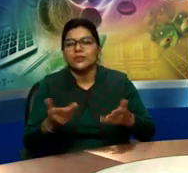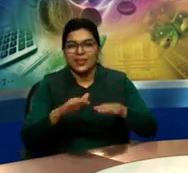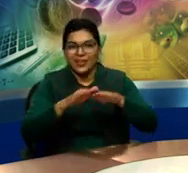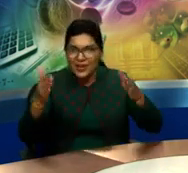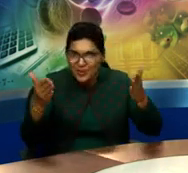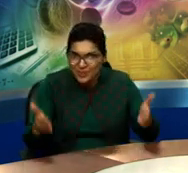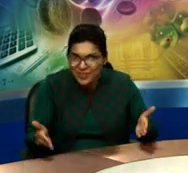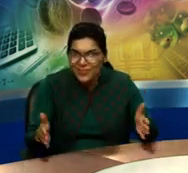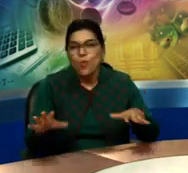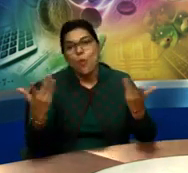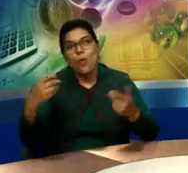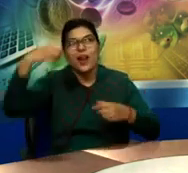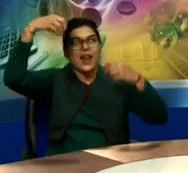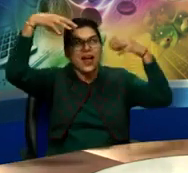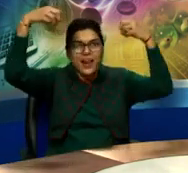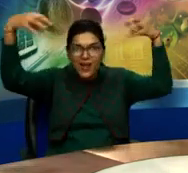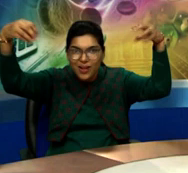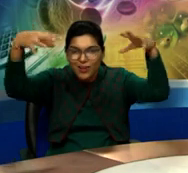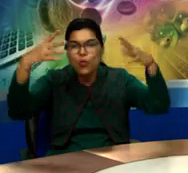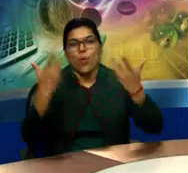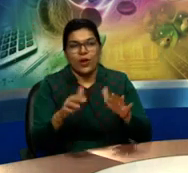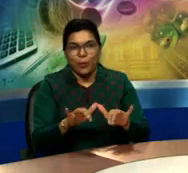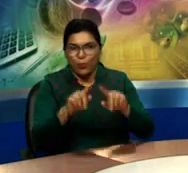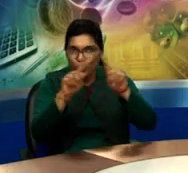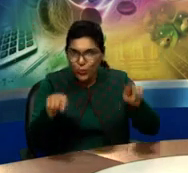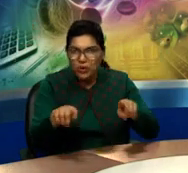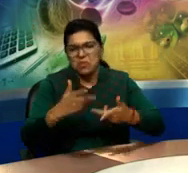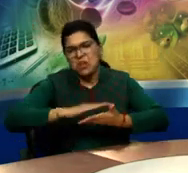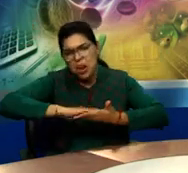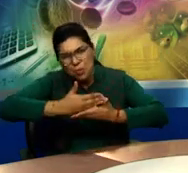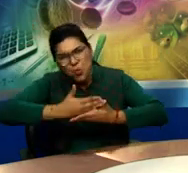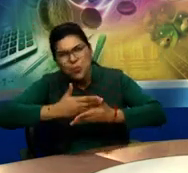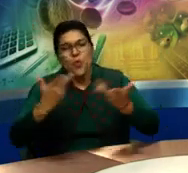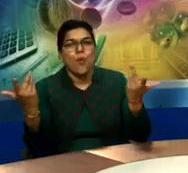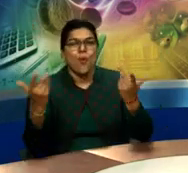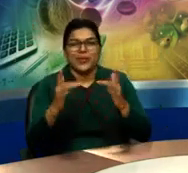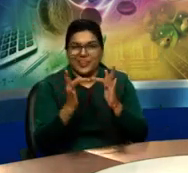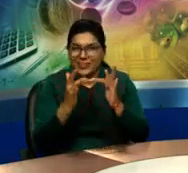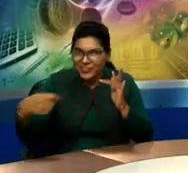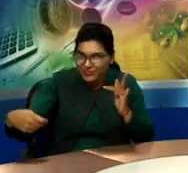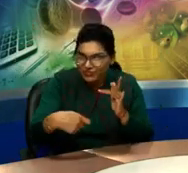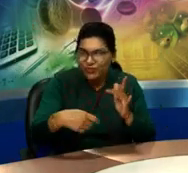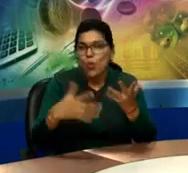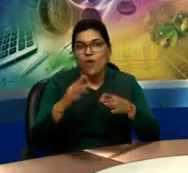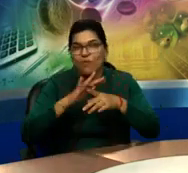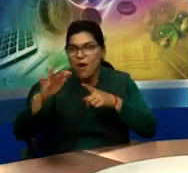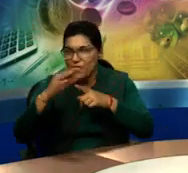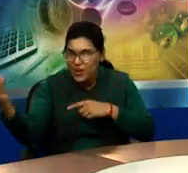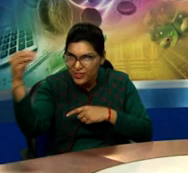task and all the tools and equipments which are required, and there